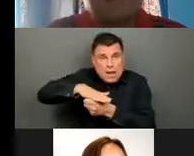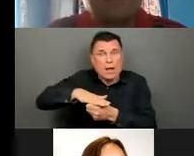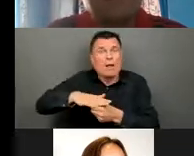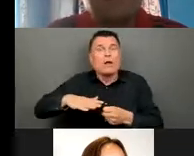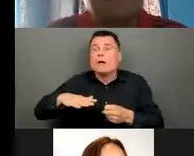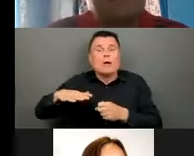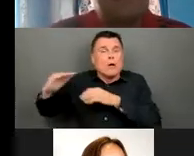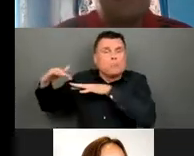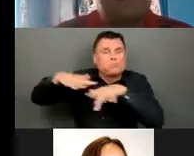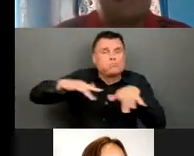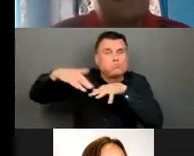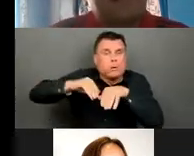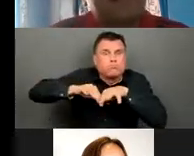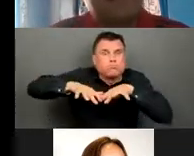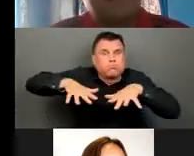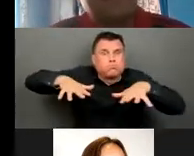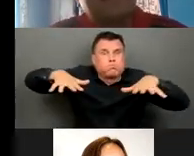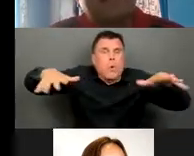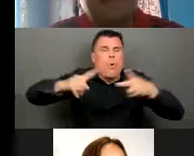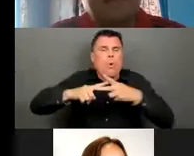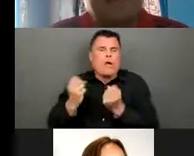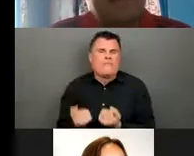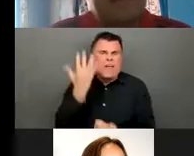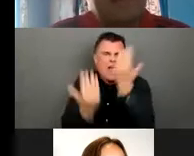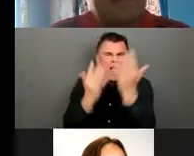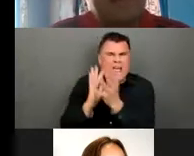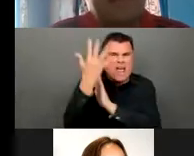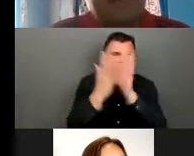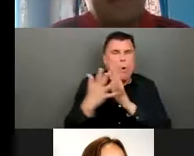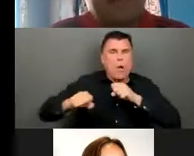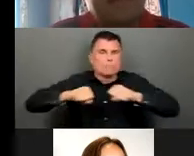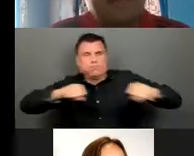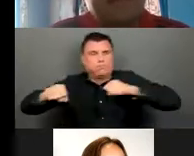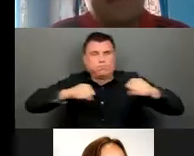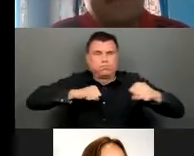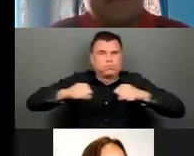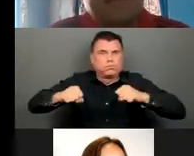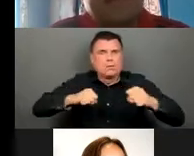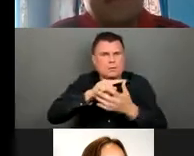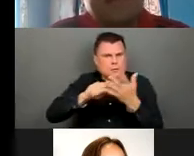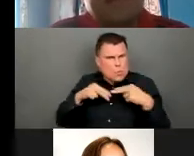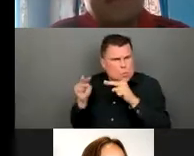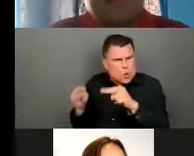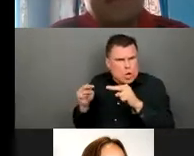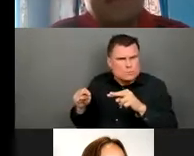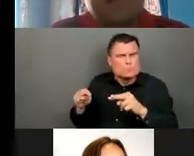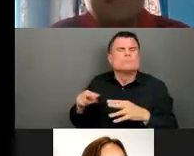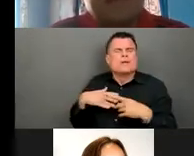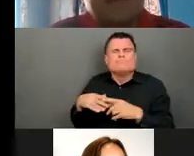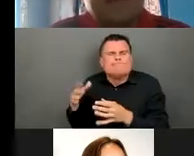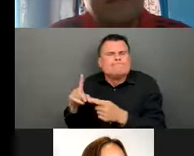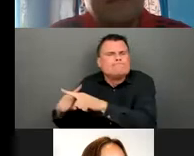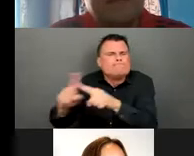we collaborate and intervene with government authorities, NGOs, and community people for disability